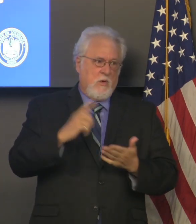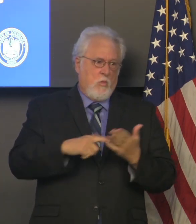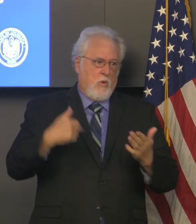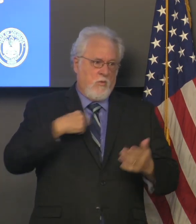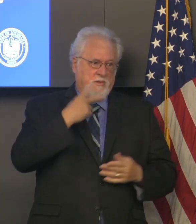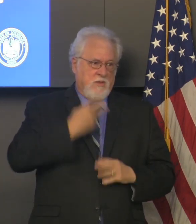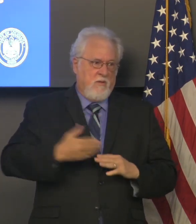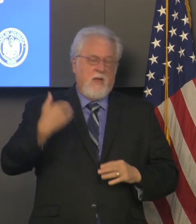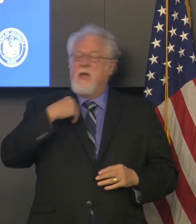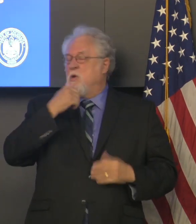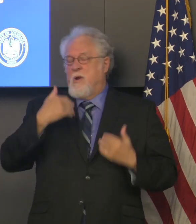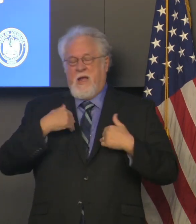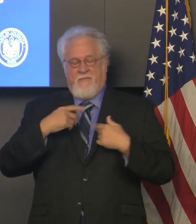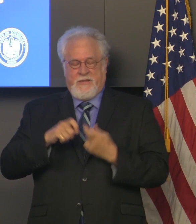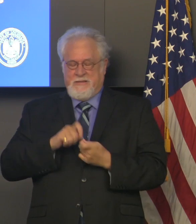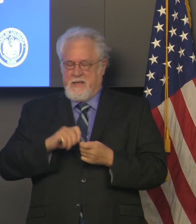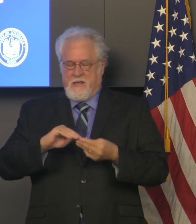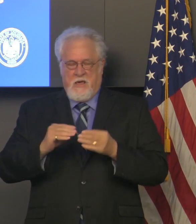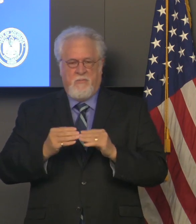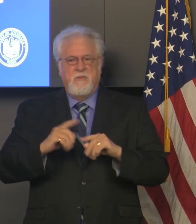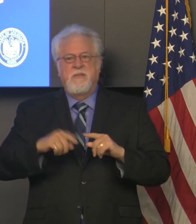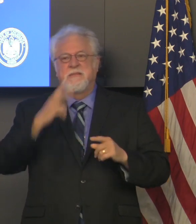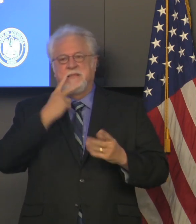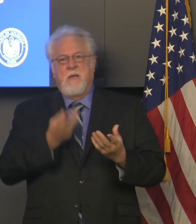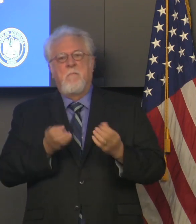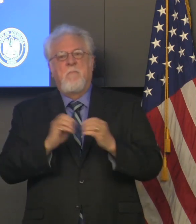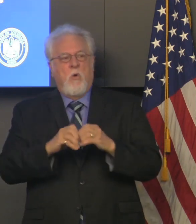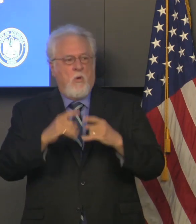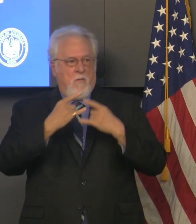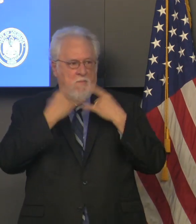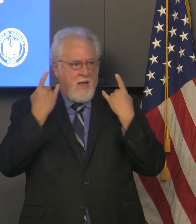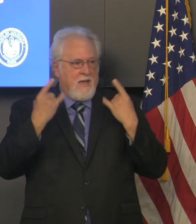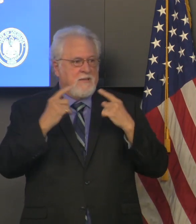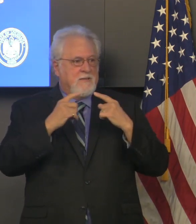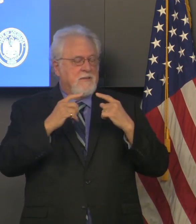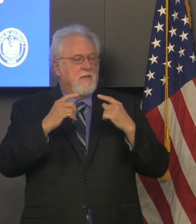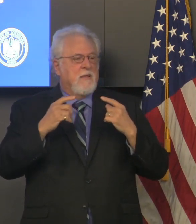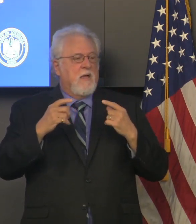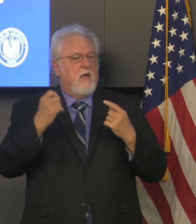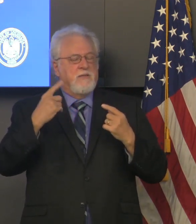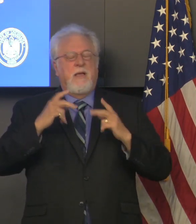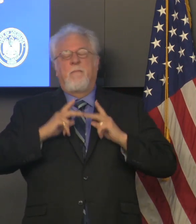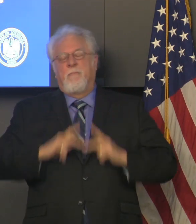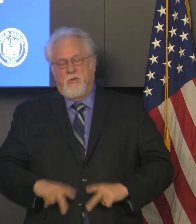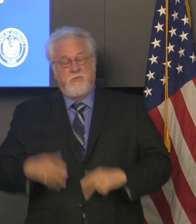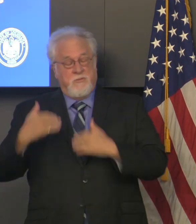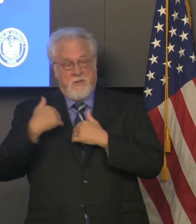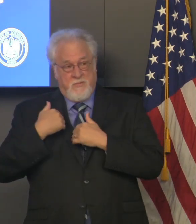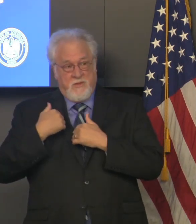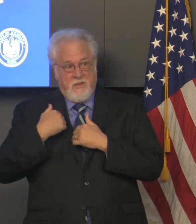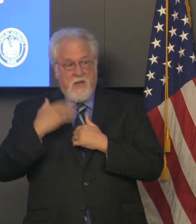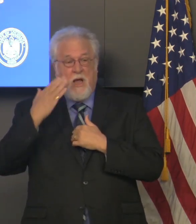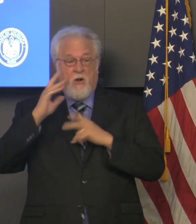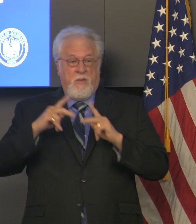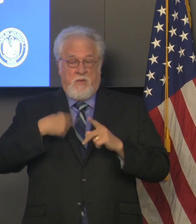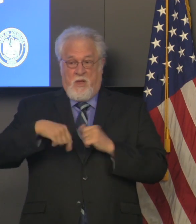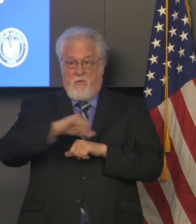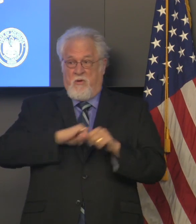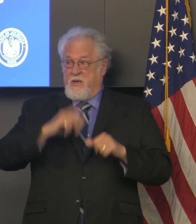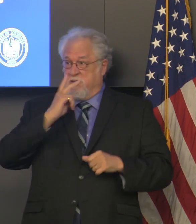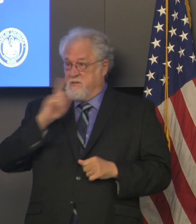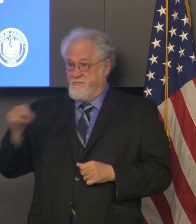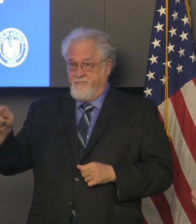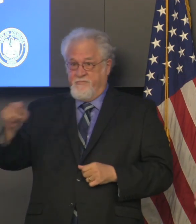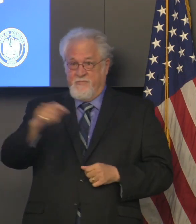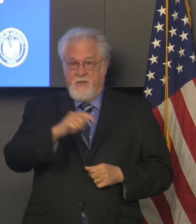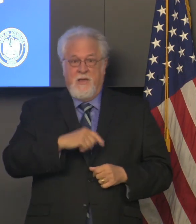And I don't have those exact numbers, but we see more mask wearing, and we understand it's a personal responsibility. I know people that I'm around, I see them